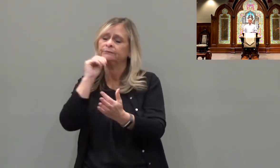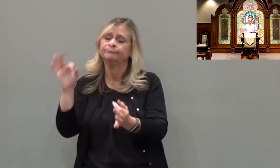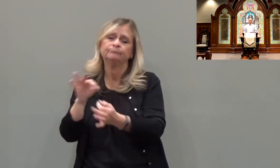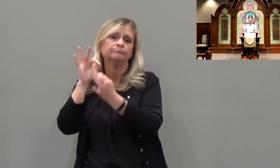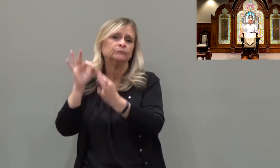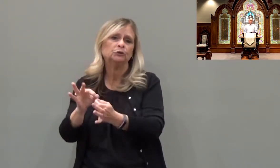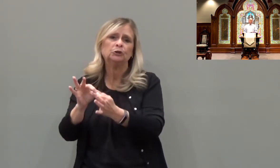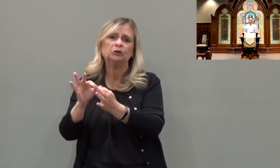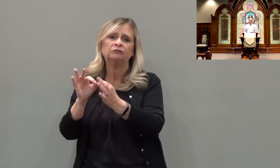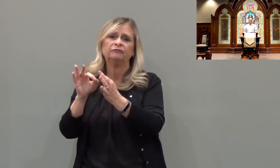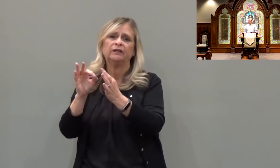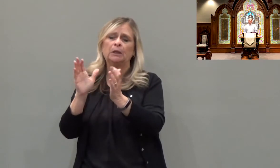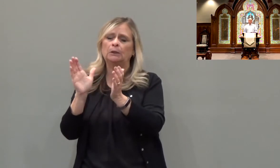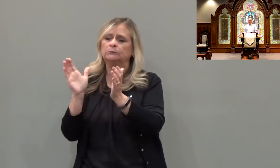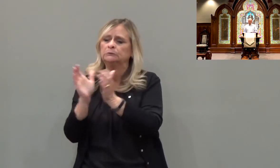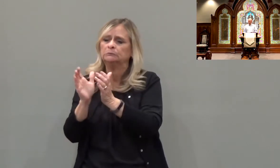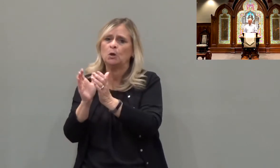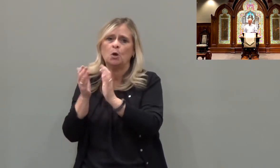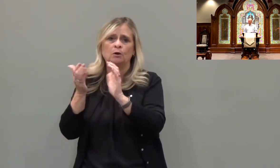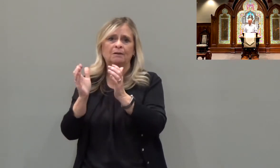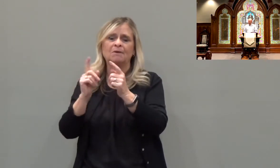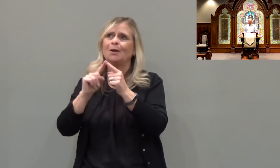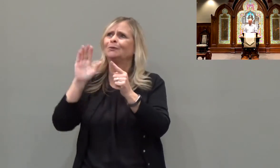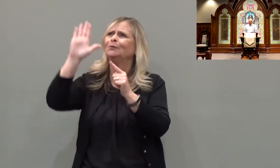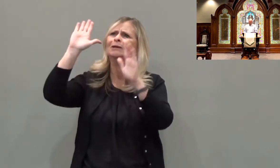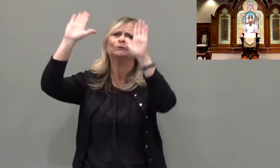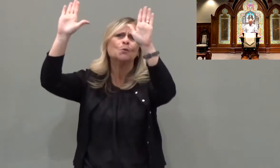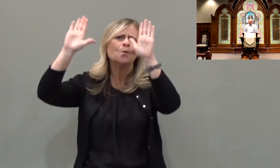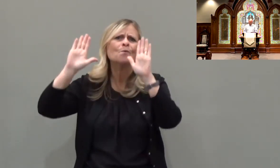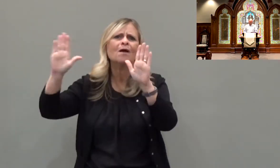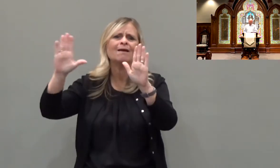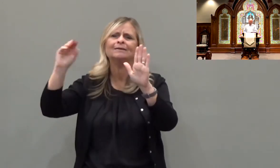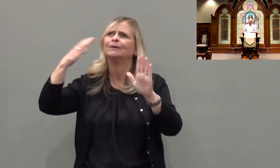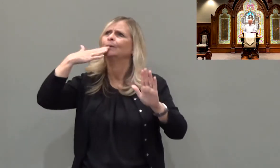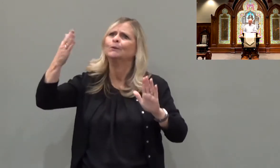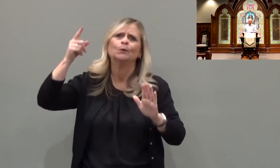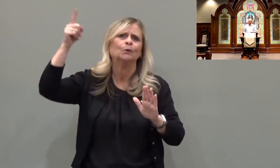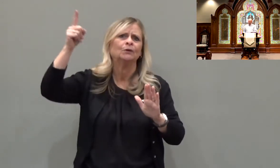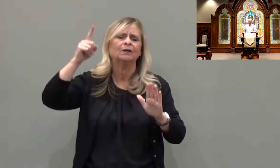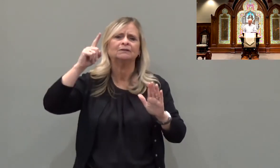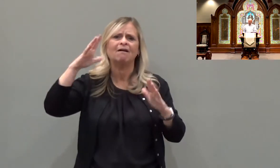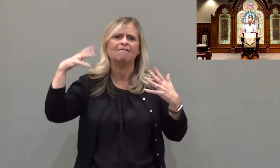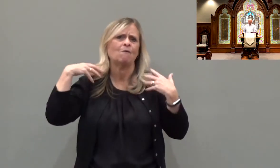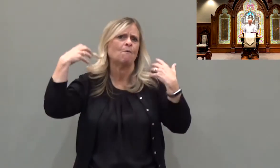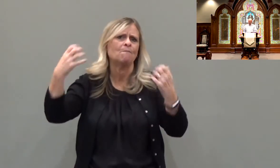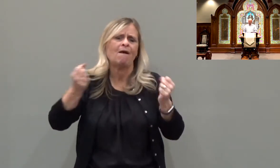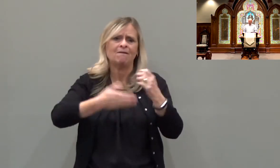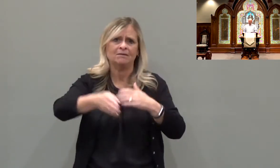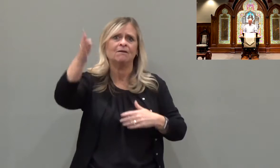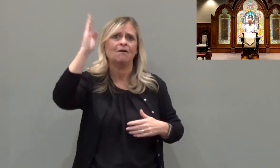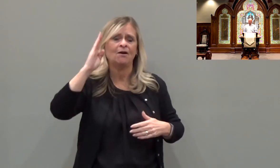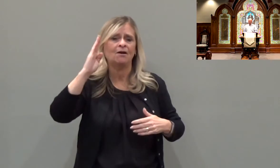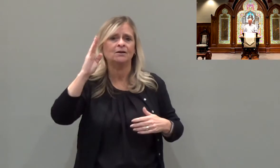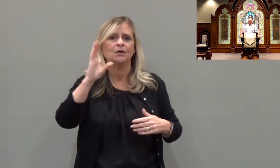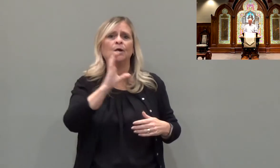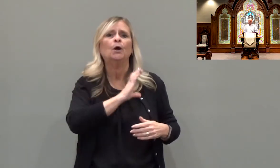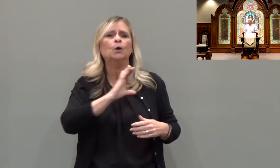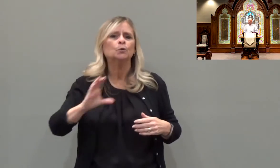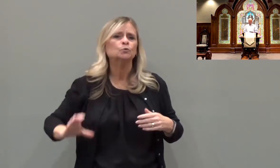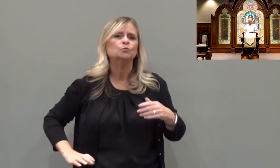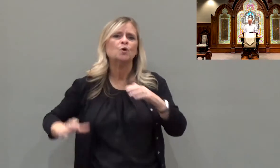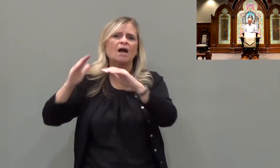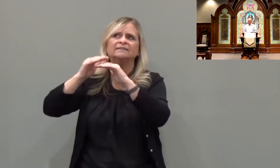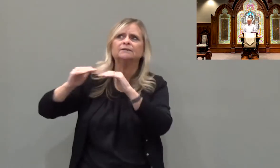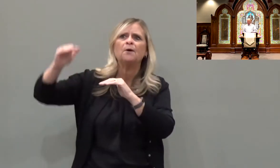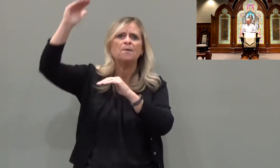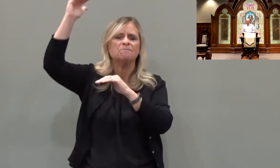imperfect and small when compared to the greatness and the goodness of Almighty God. Christ